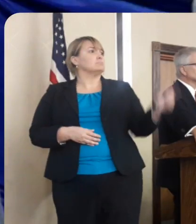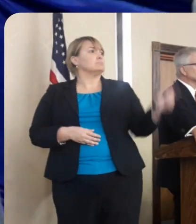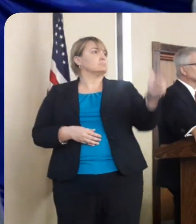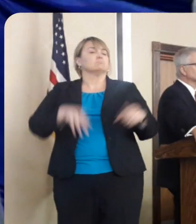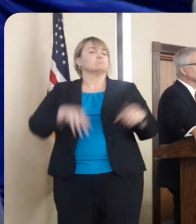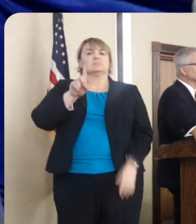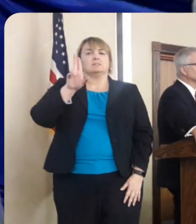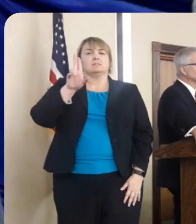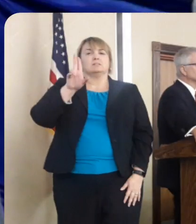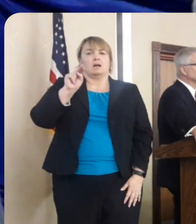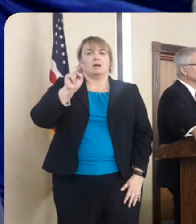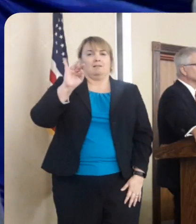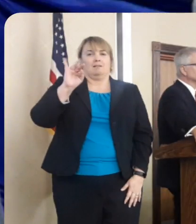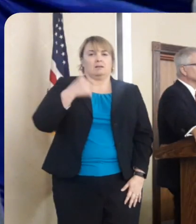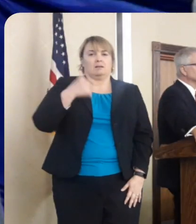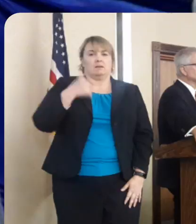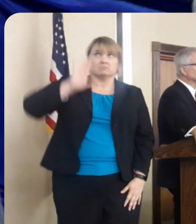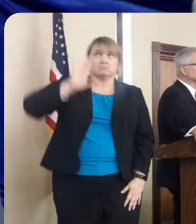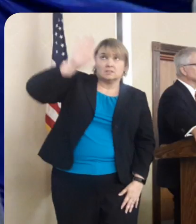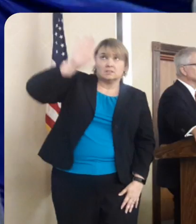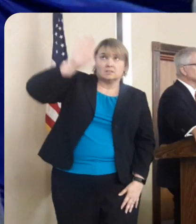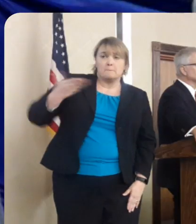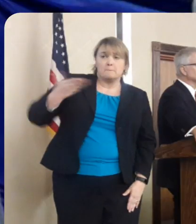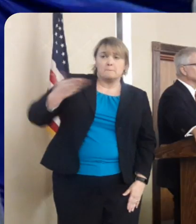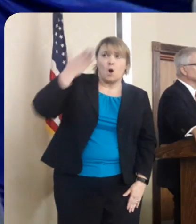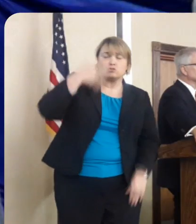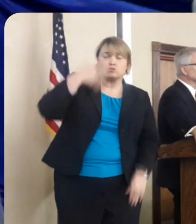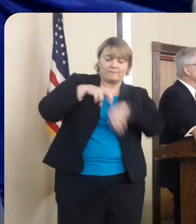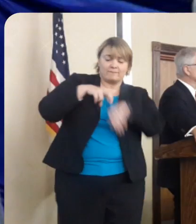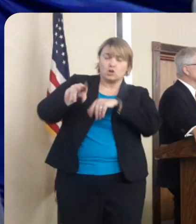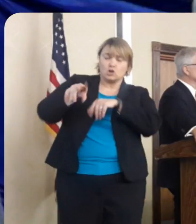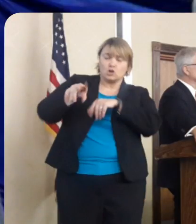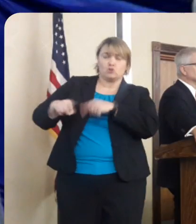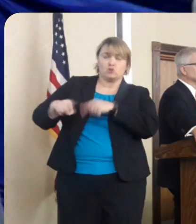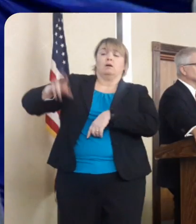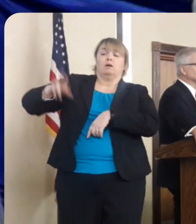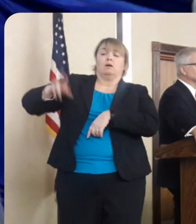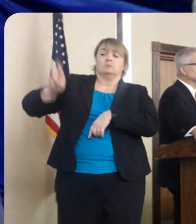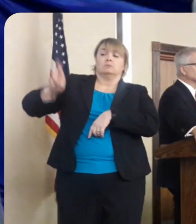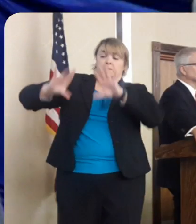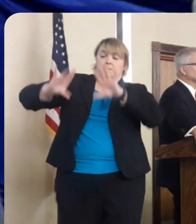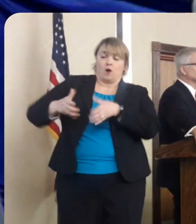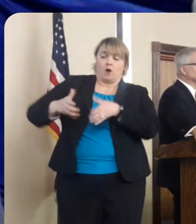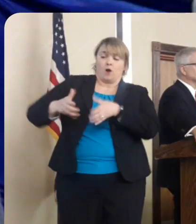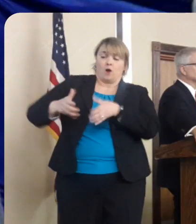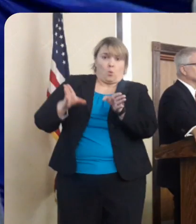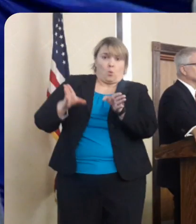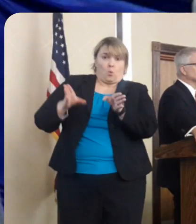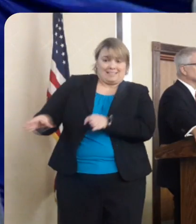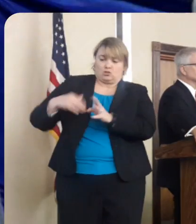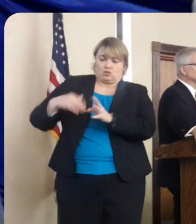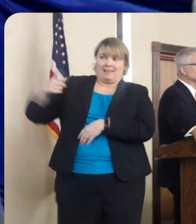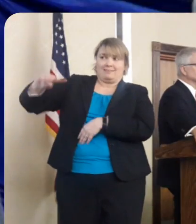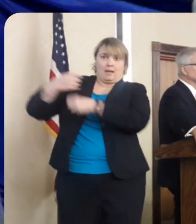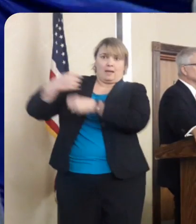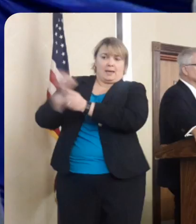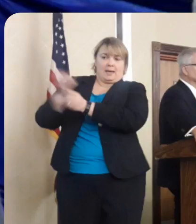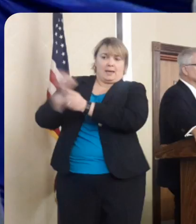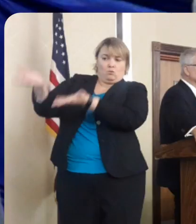referred to the party organization committee and have them report back to this body a recommendation. I make that motion.